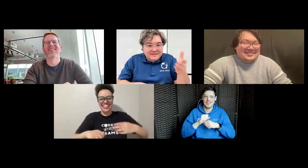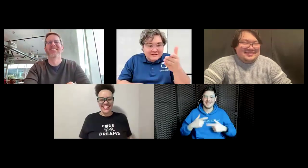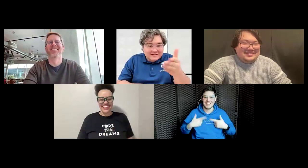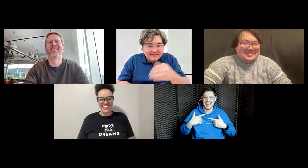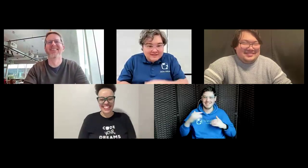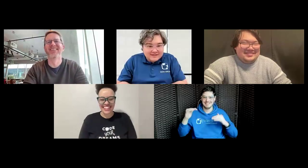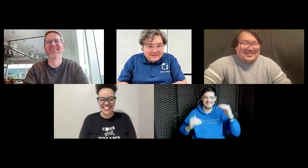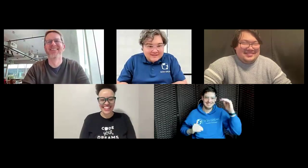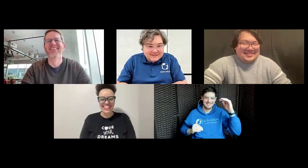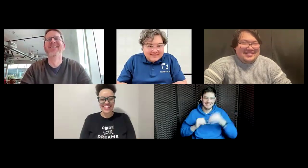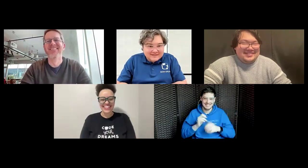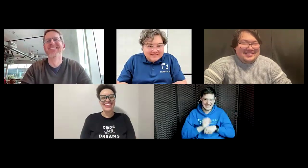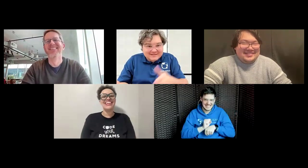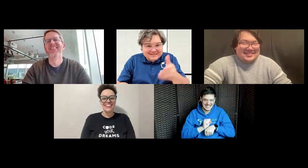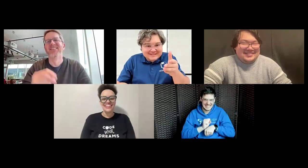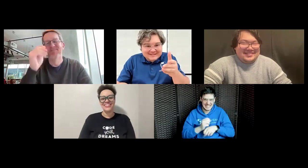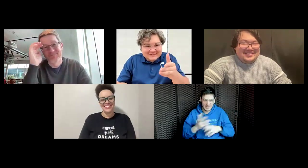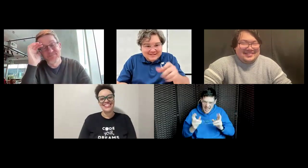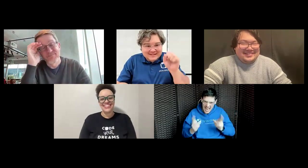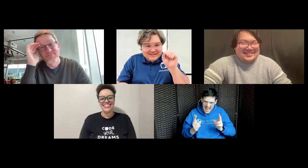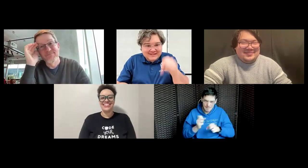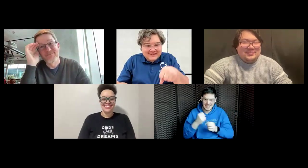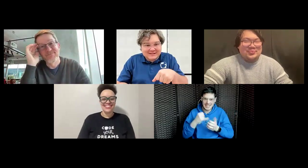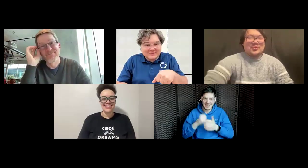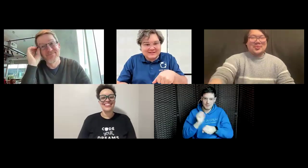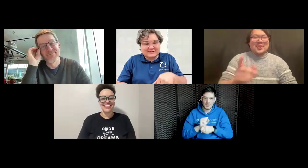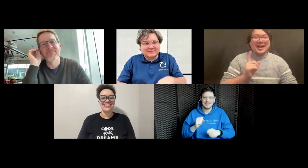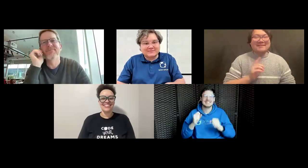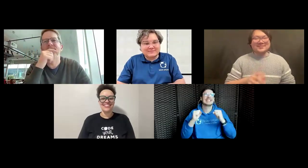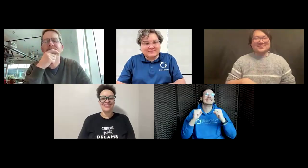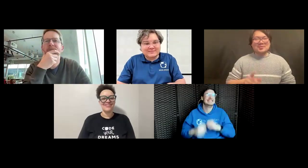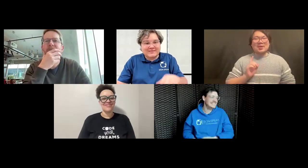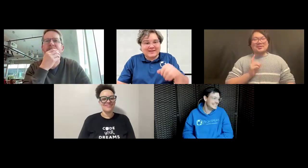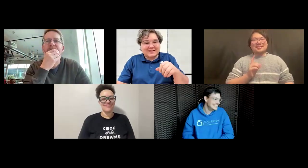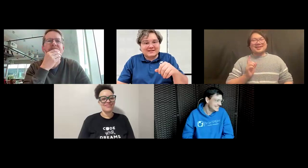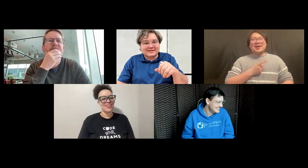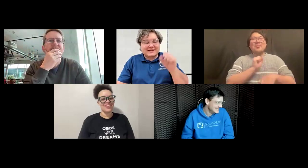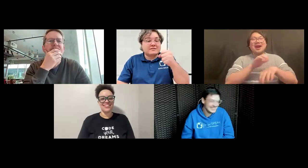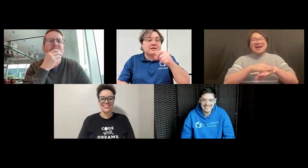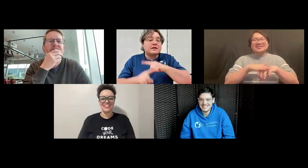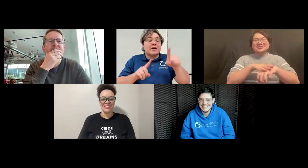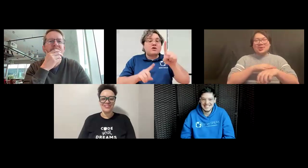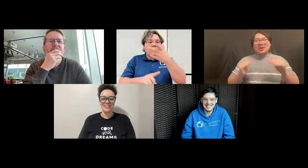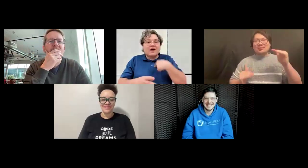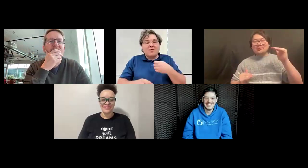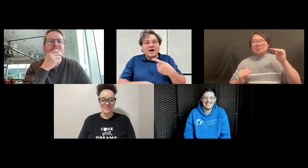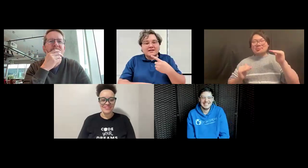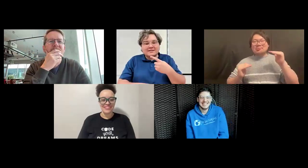TMI. yeah, I mean, the work-life balance can be tough. I mean, sometimes, but it is really rewarding